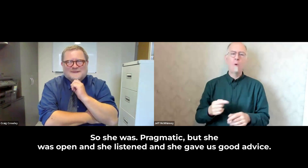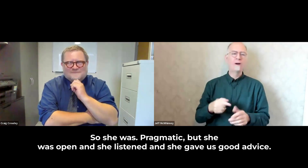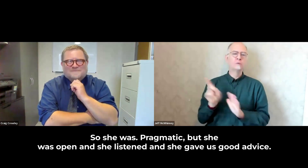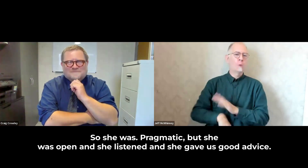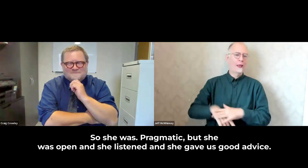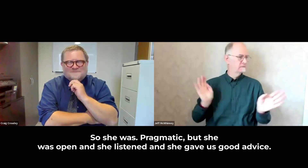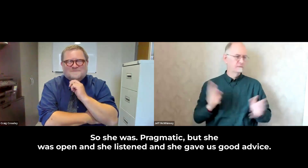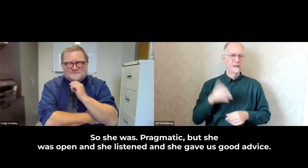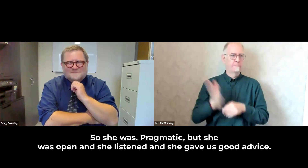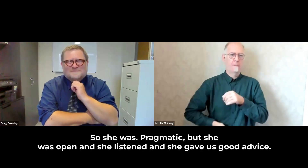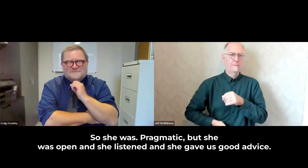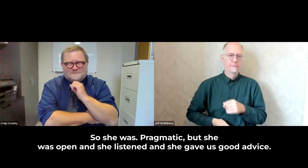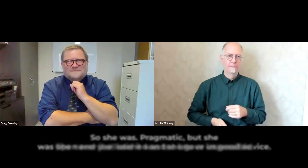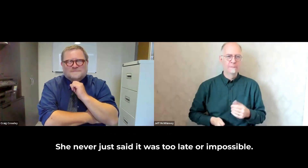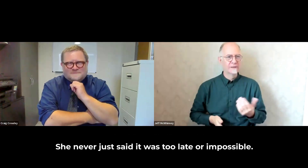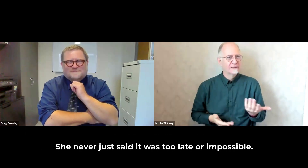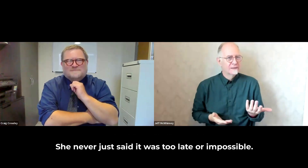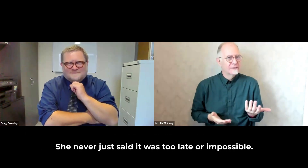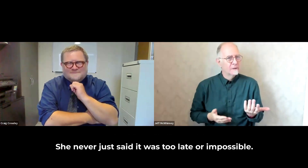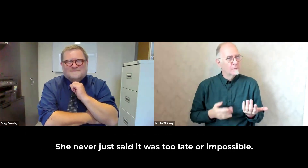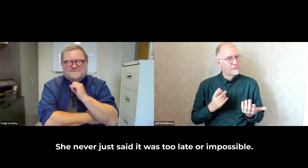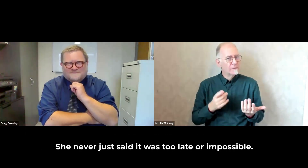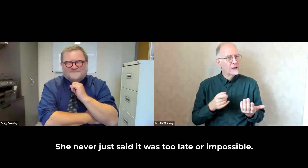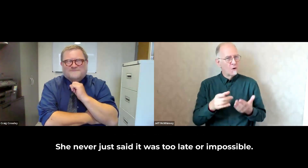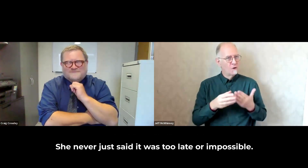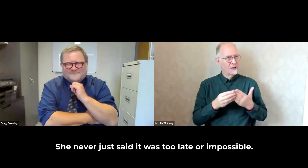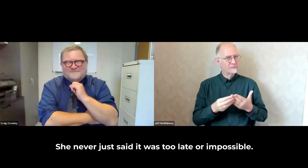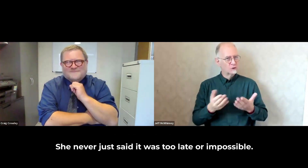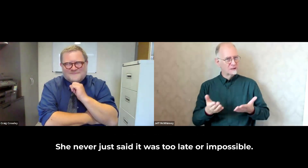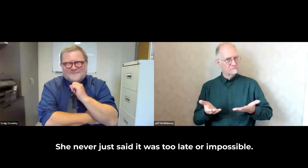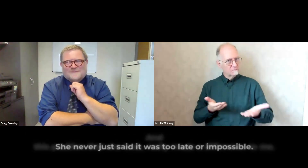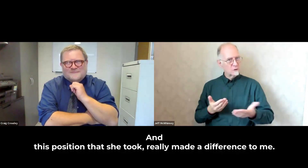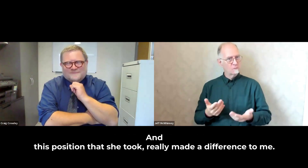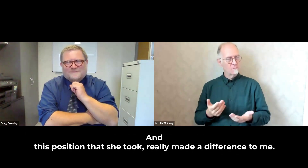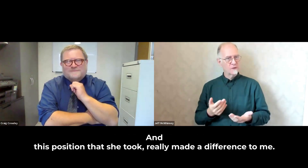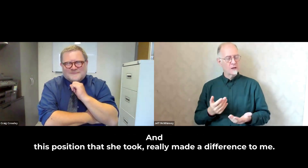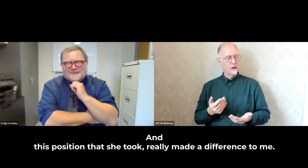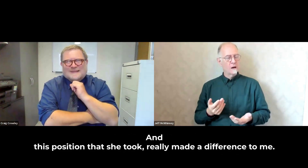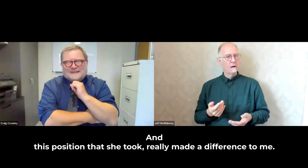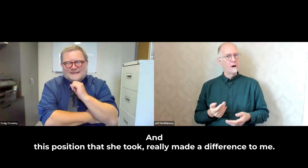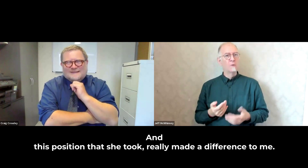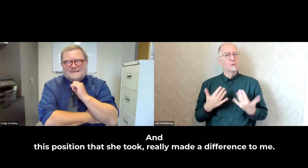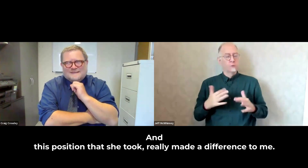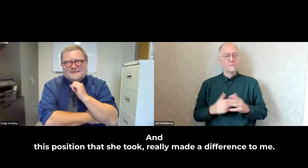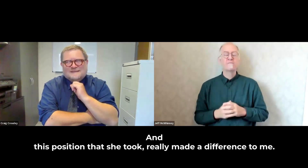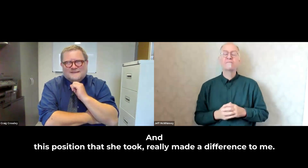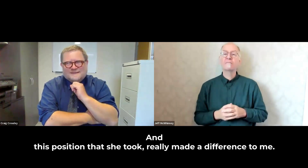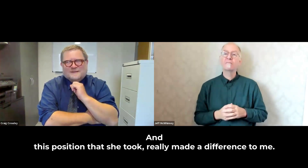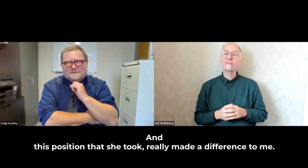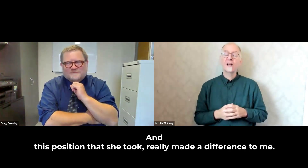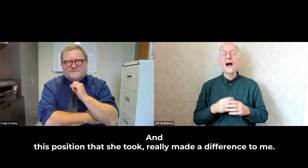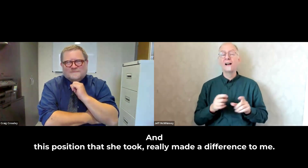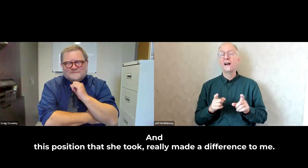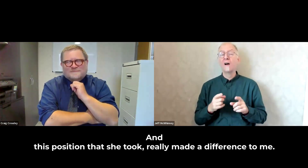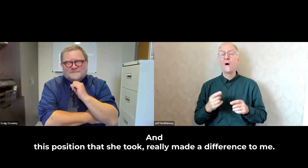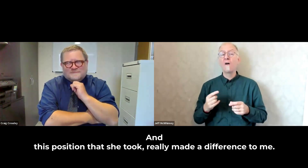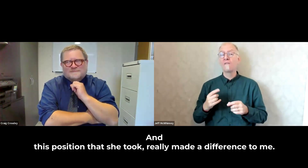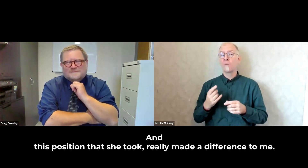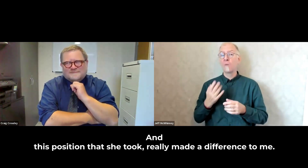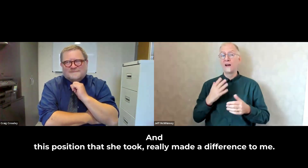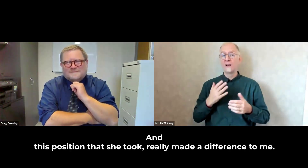and she listened and she gave us good advice. She never just said it was too late or impossible. And this position that she took